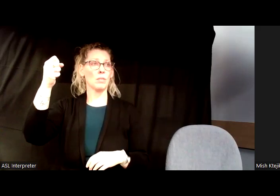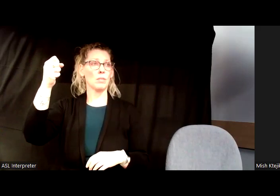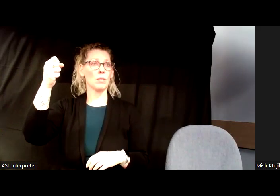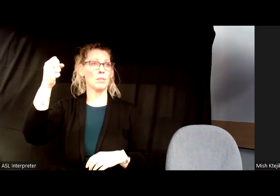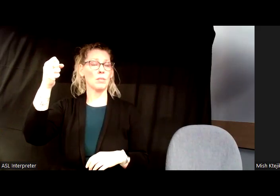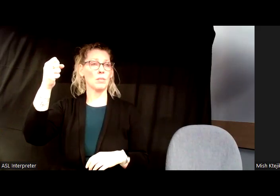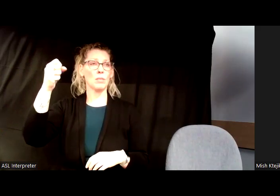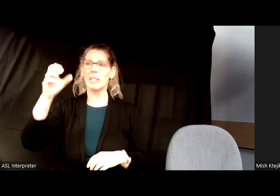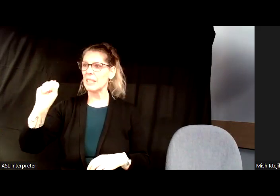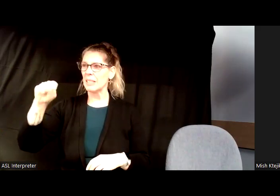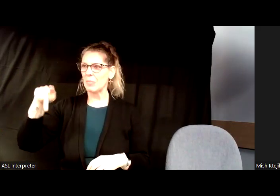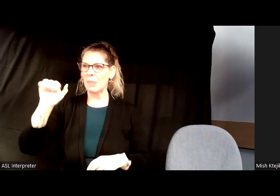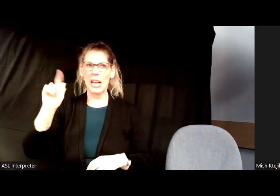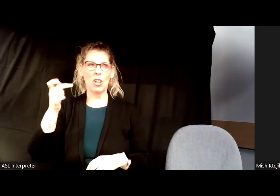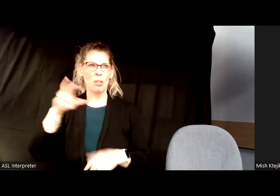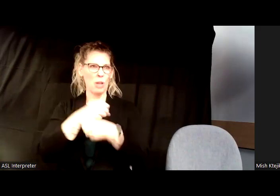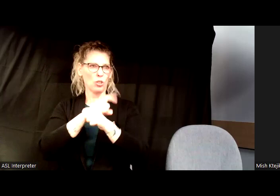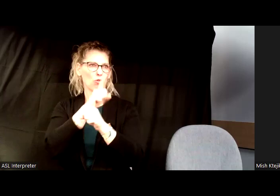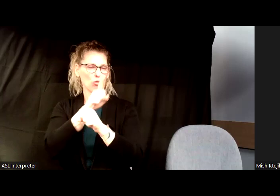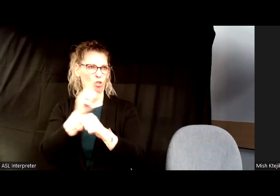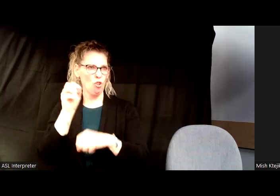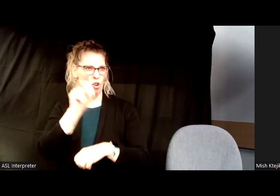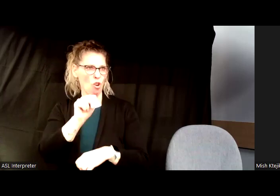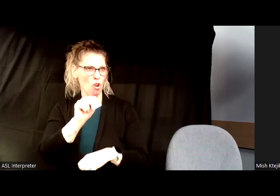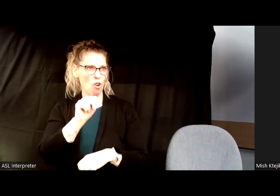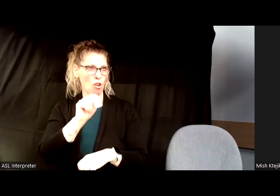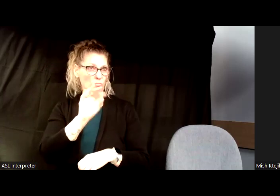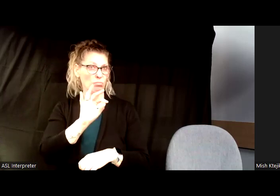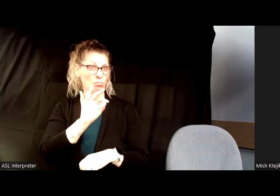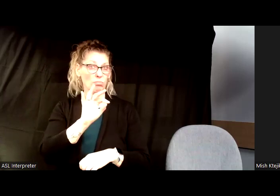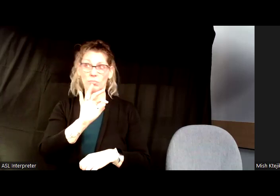You were on. Oh, I am. Yep.